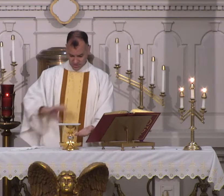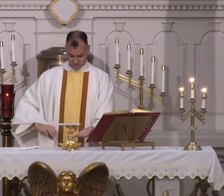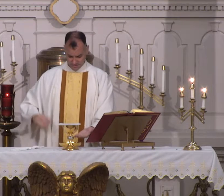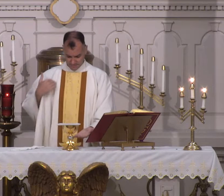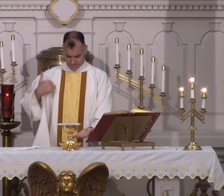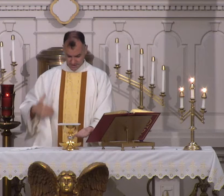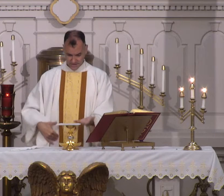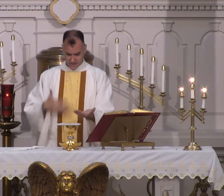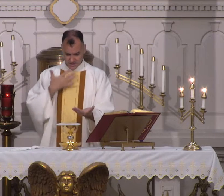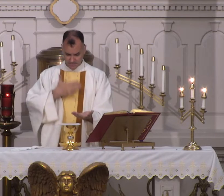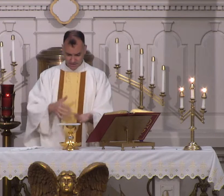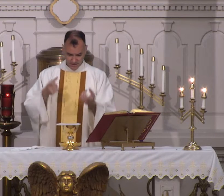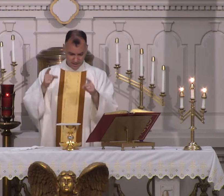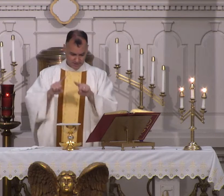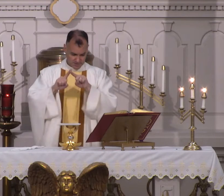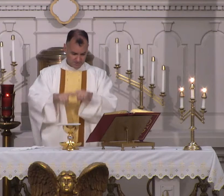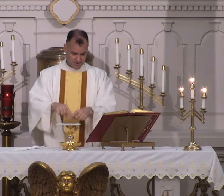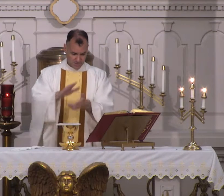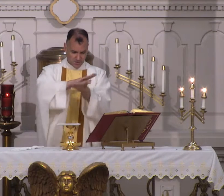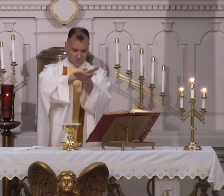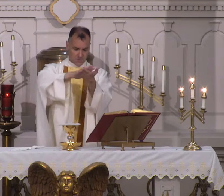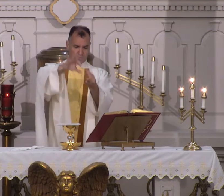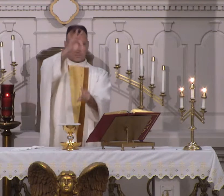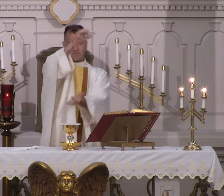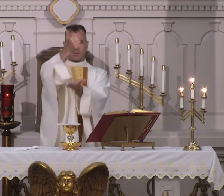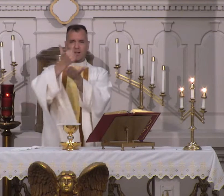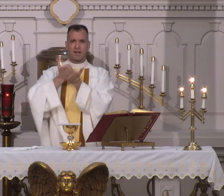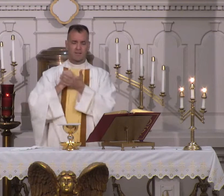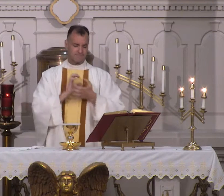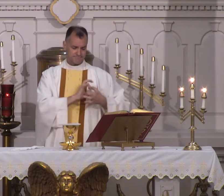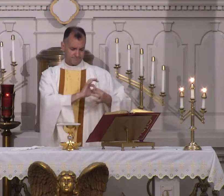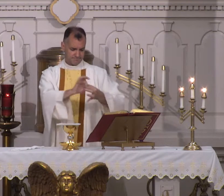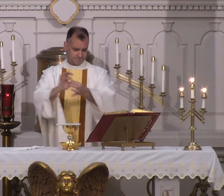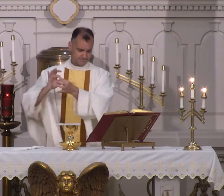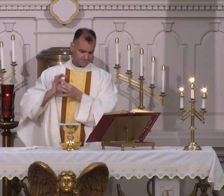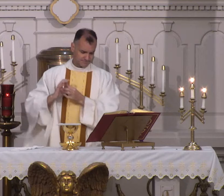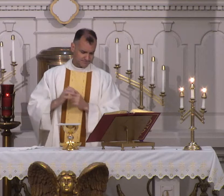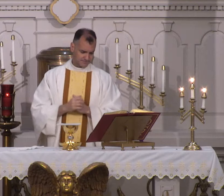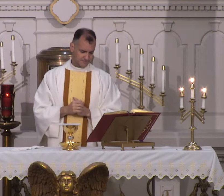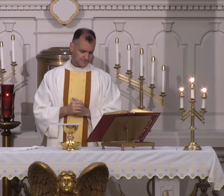and blood of Christ, we may be gathered into one by the Holy Spirit.